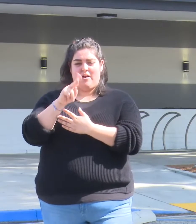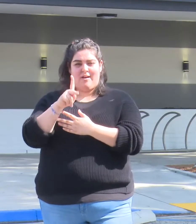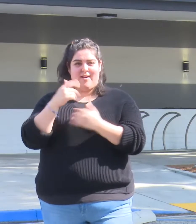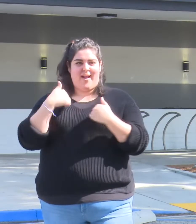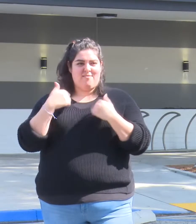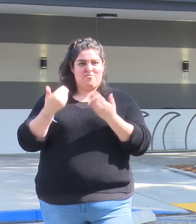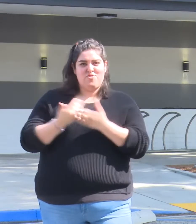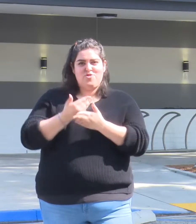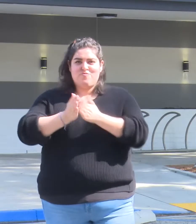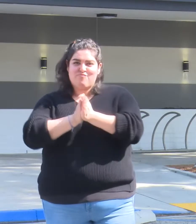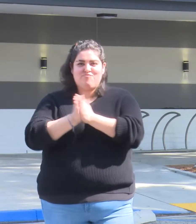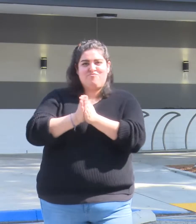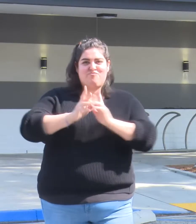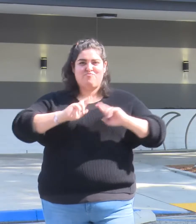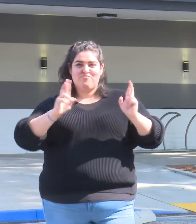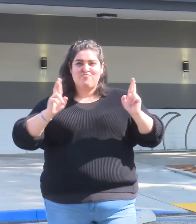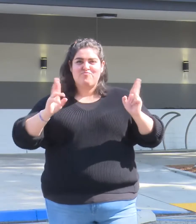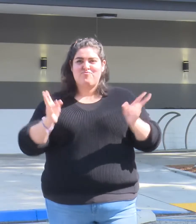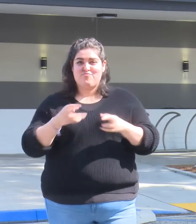right?